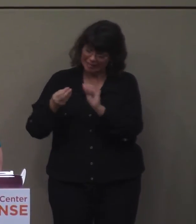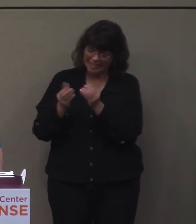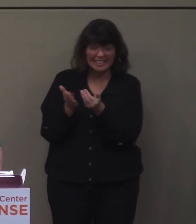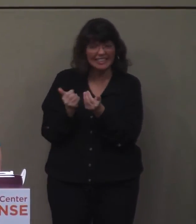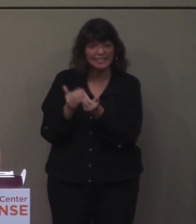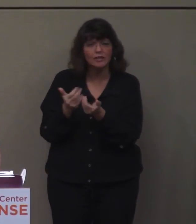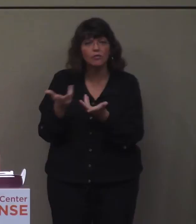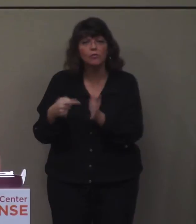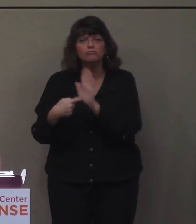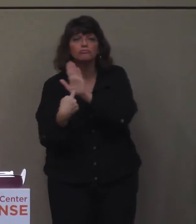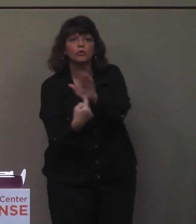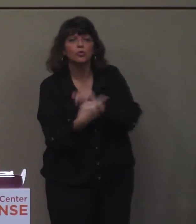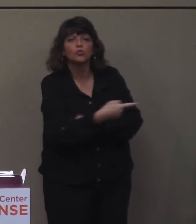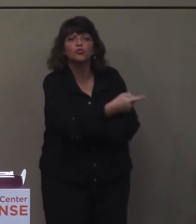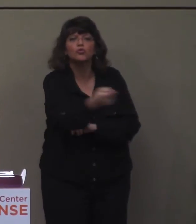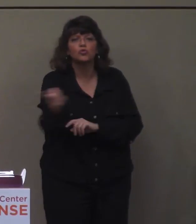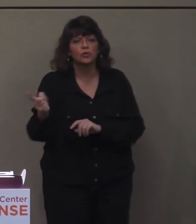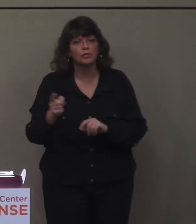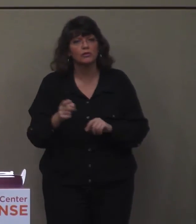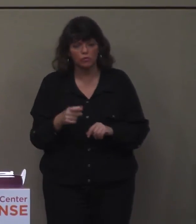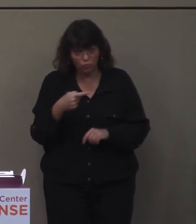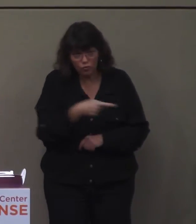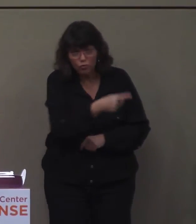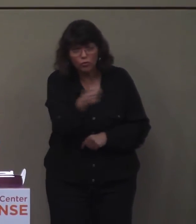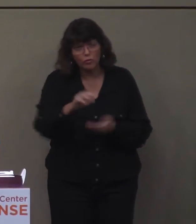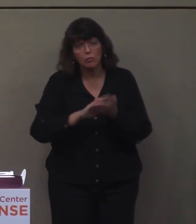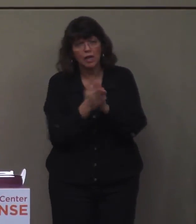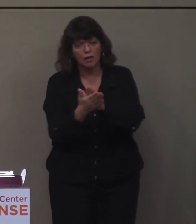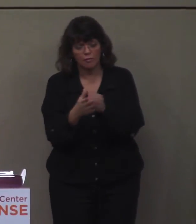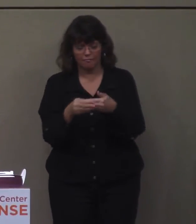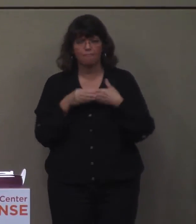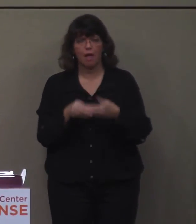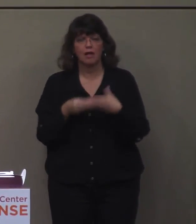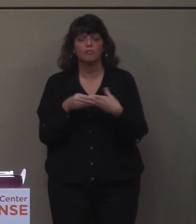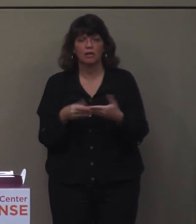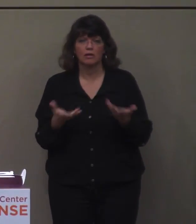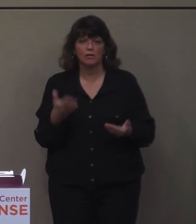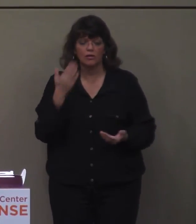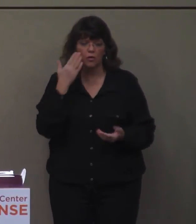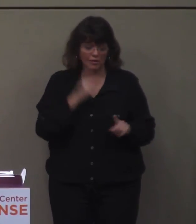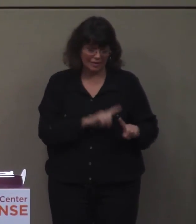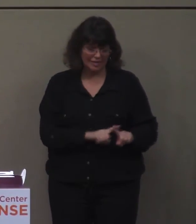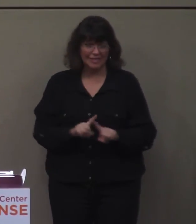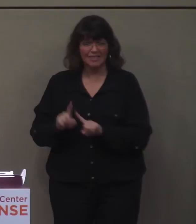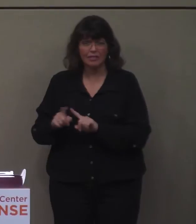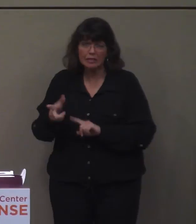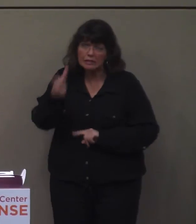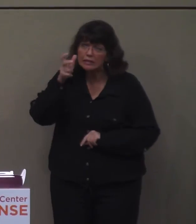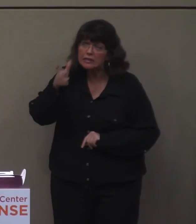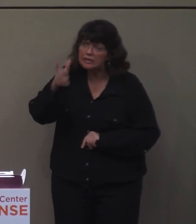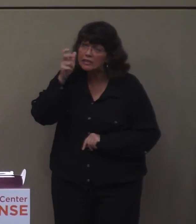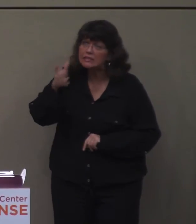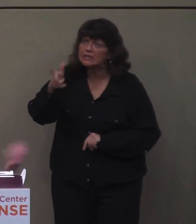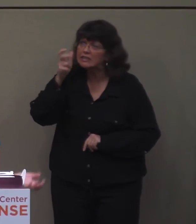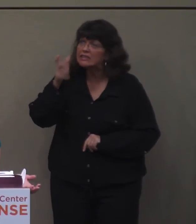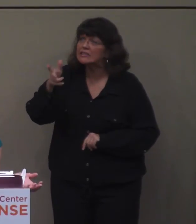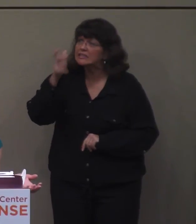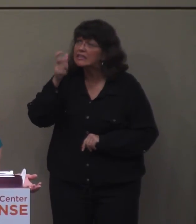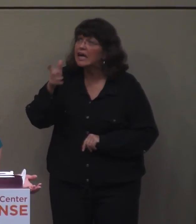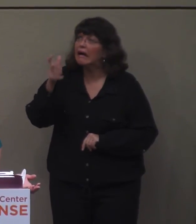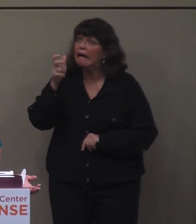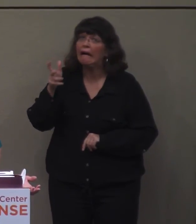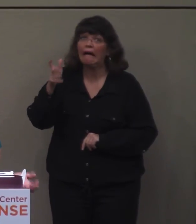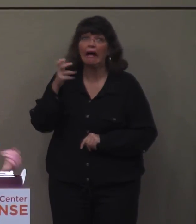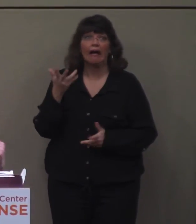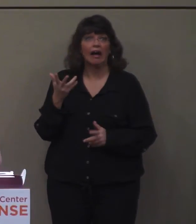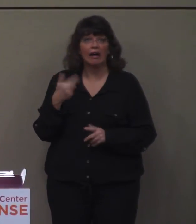now we need to be flexible. We don't know. From one day to the next, we hear different news stories and different updates. And, you know, we might have thought we were going to go to